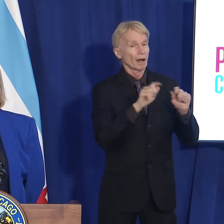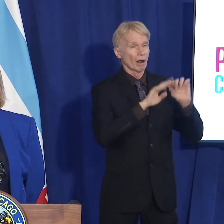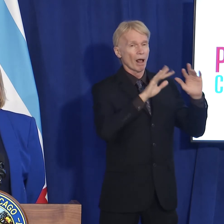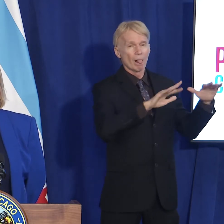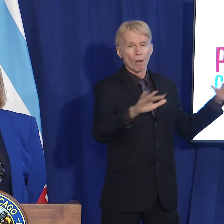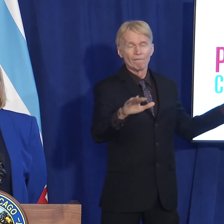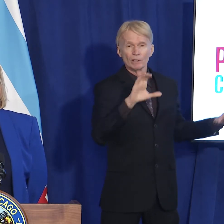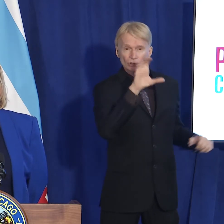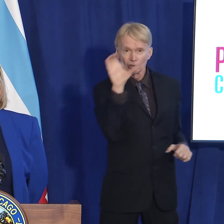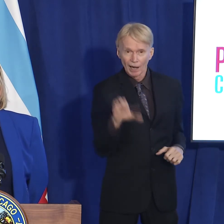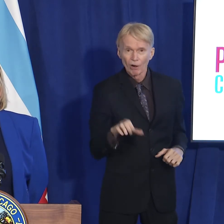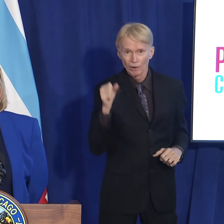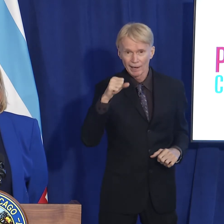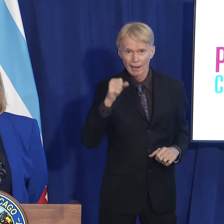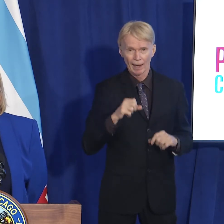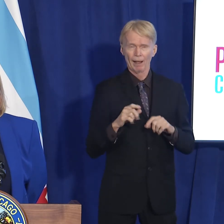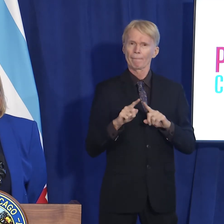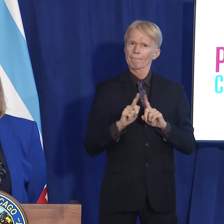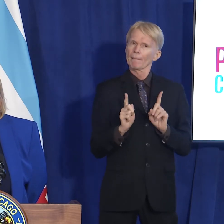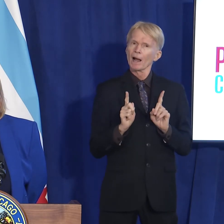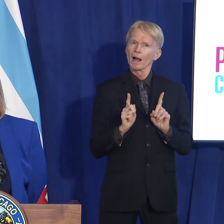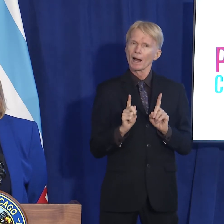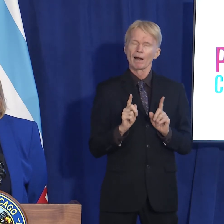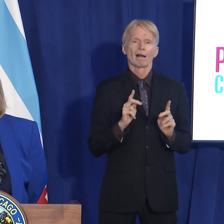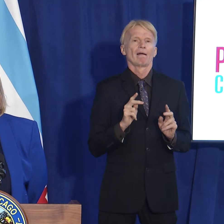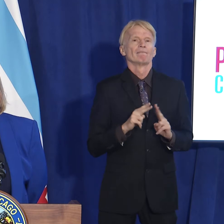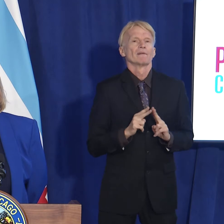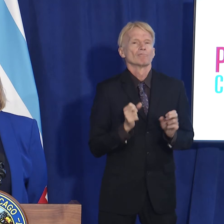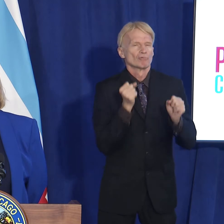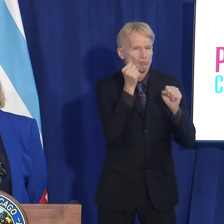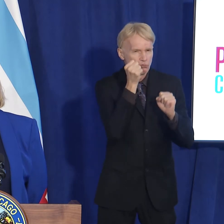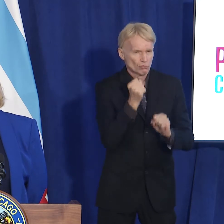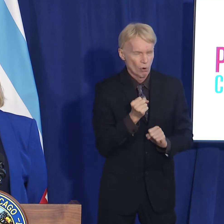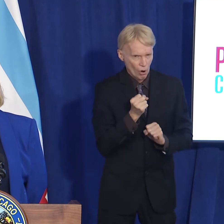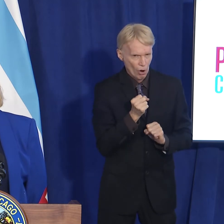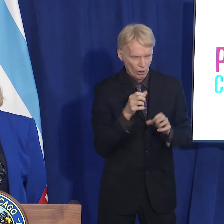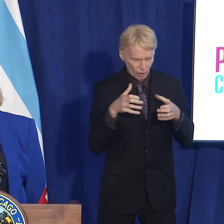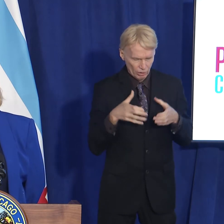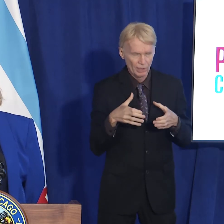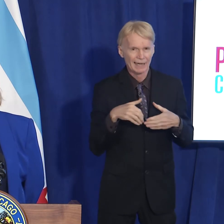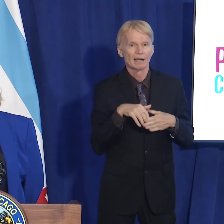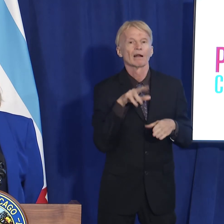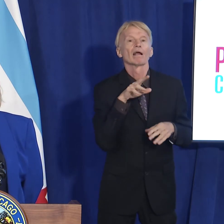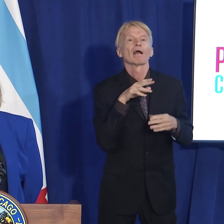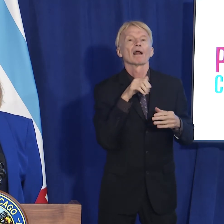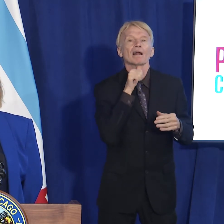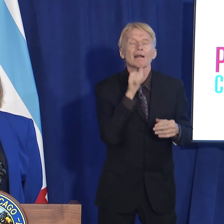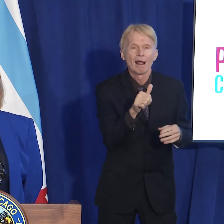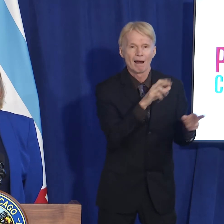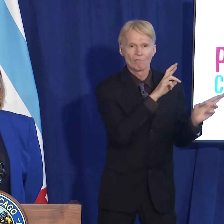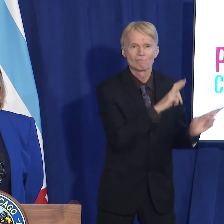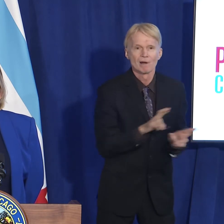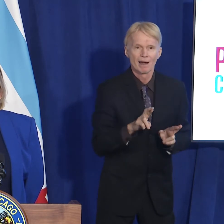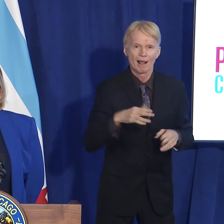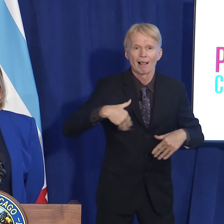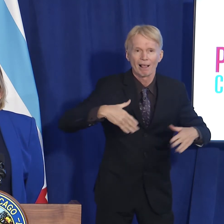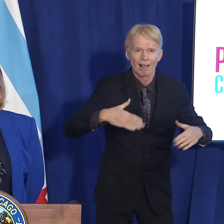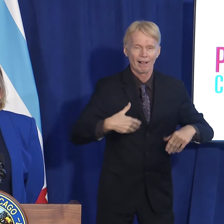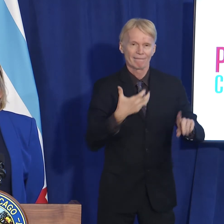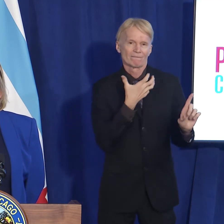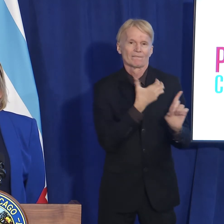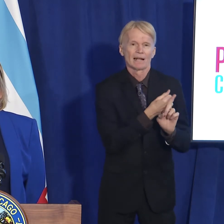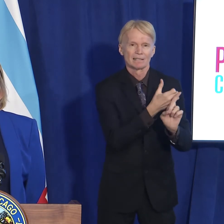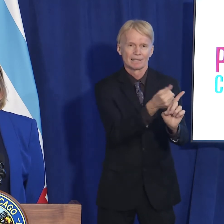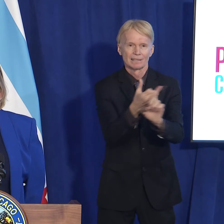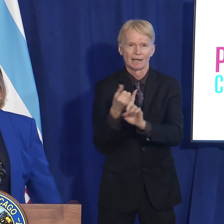look geographically, but they are very, very, very strongly concentrated in unvaccinated Chicagoans. And so the